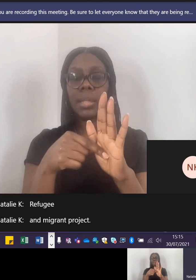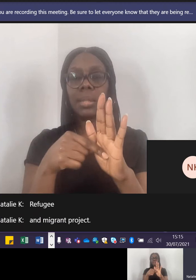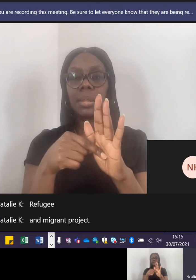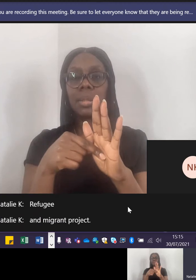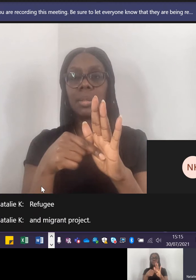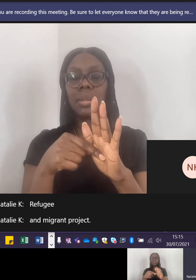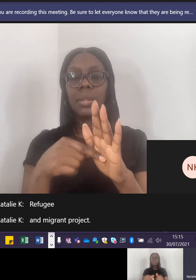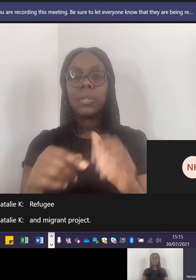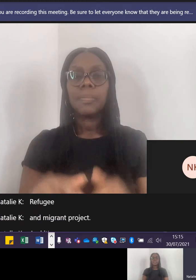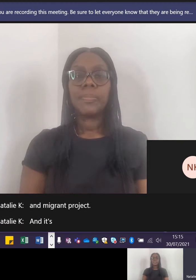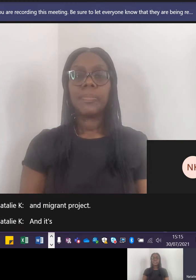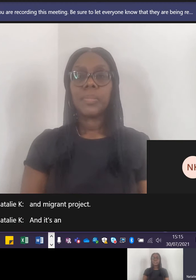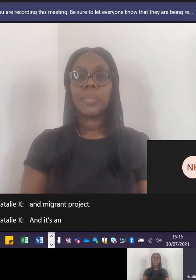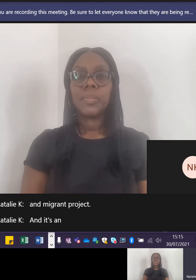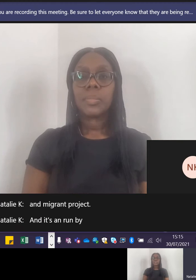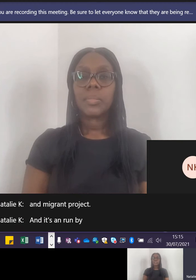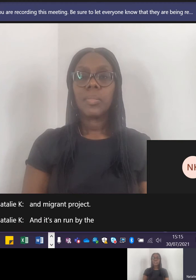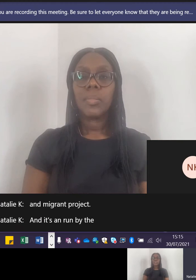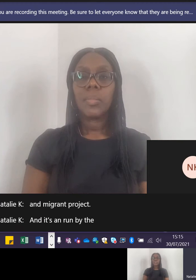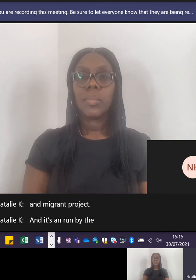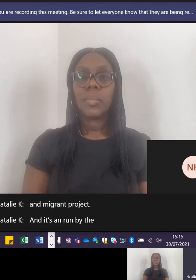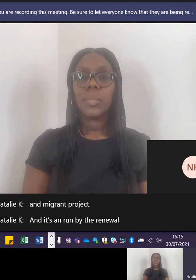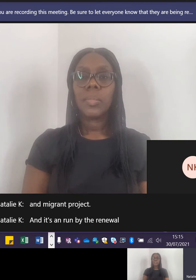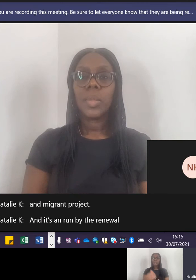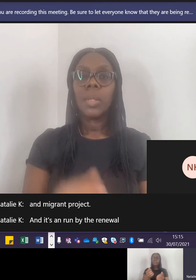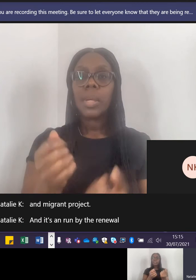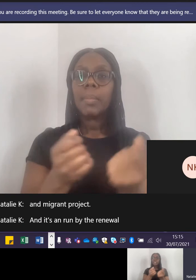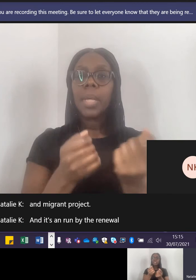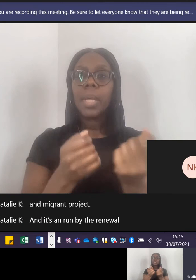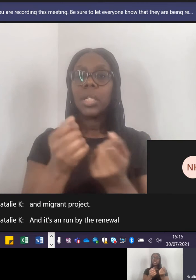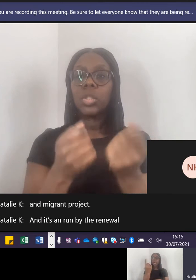And it's run by the Renewal